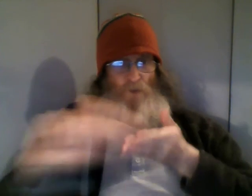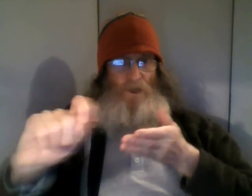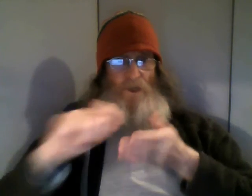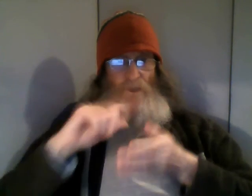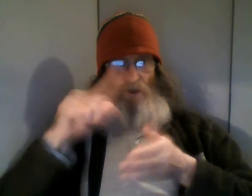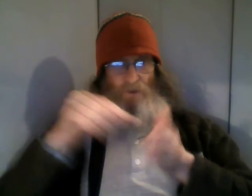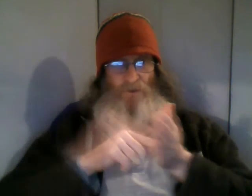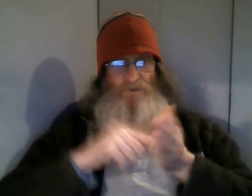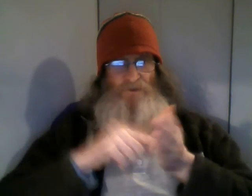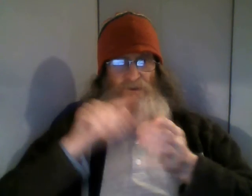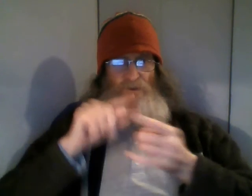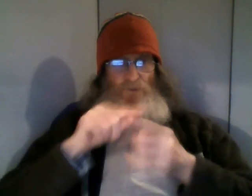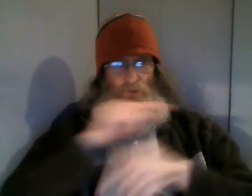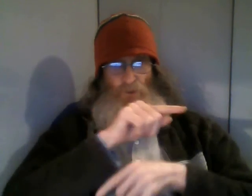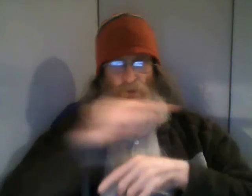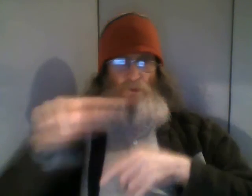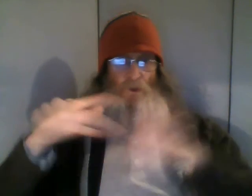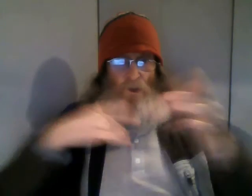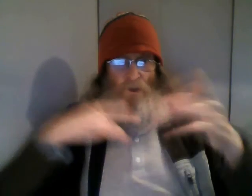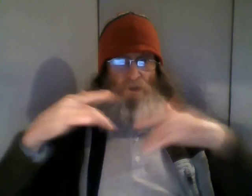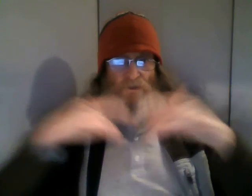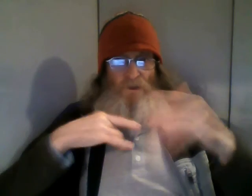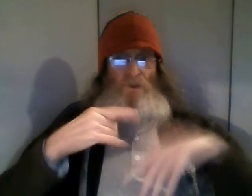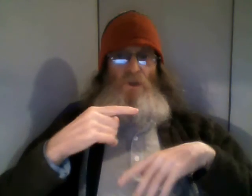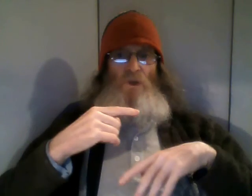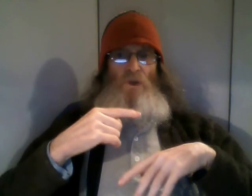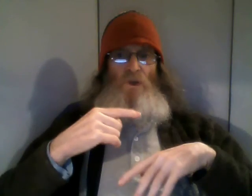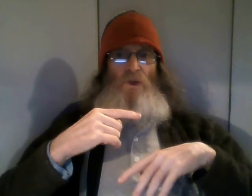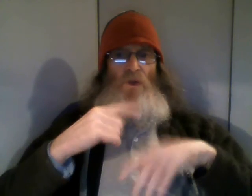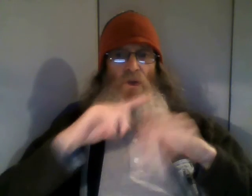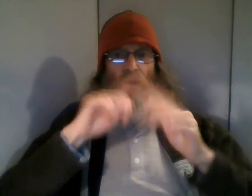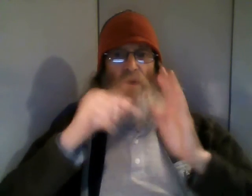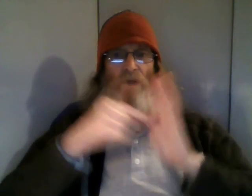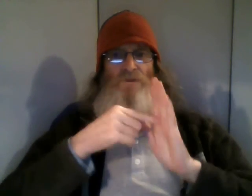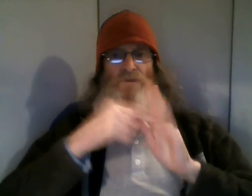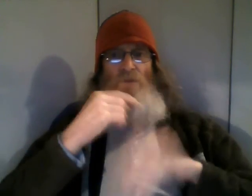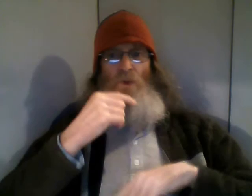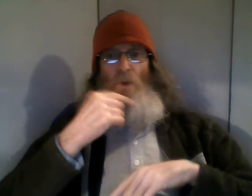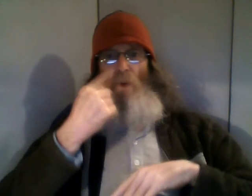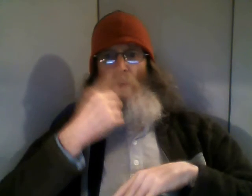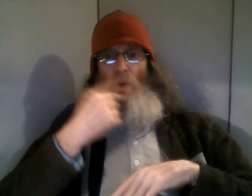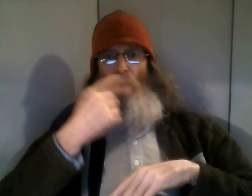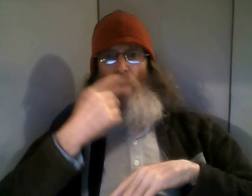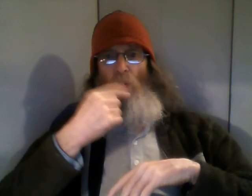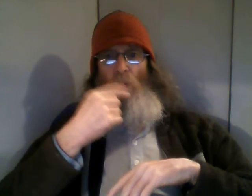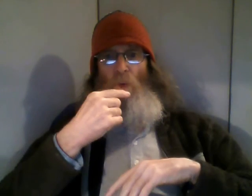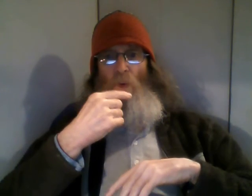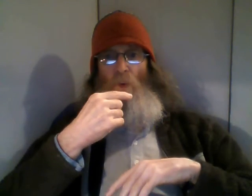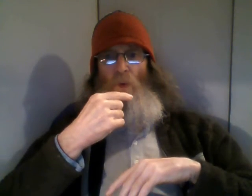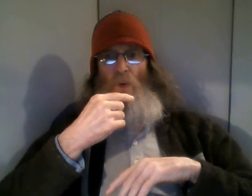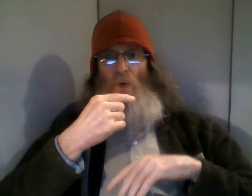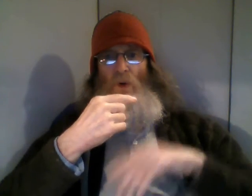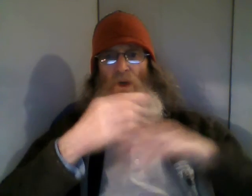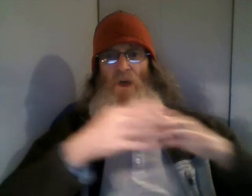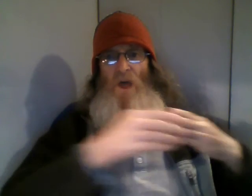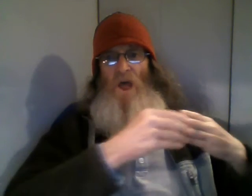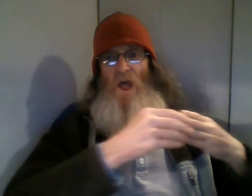family apart. I don't mind my disease killing me, but it's killing my family too. Actually bring them together.